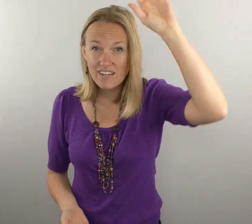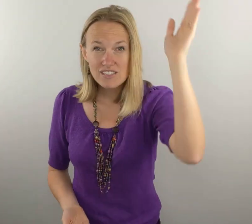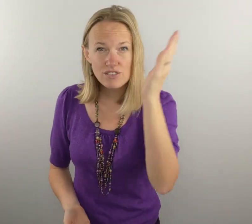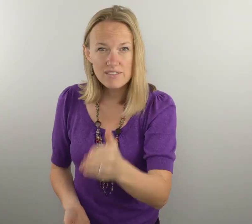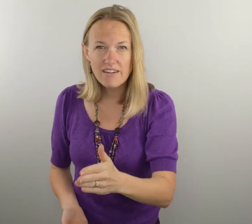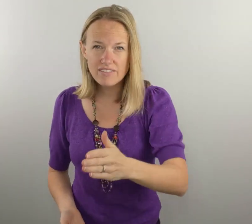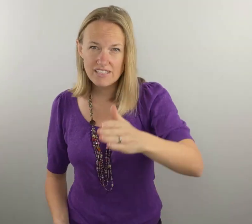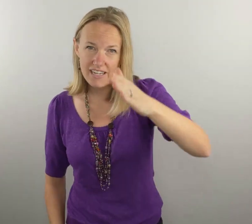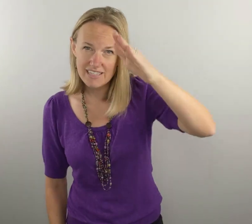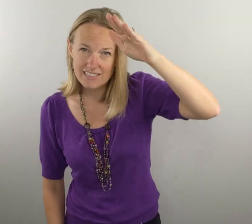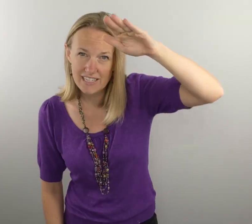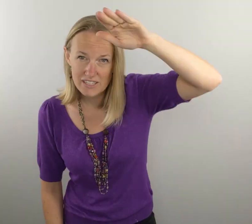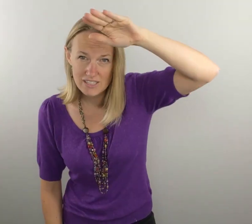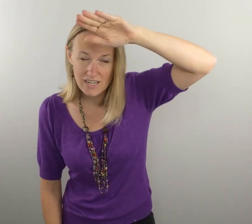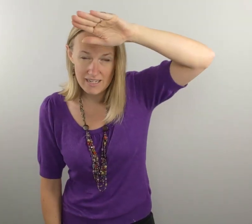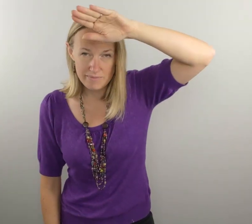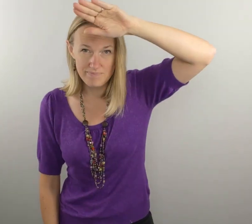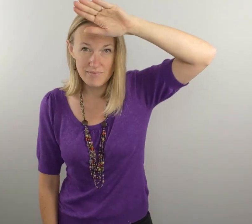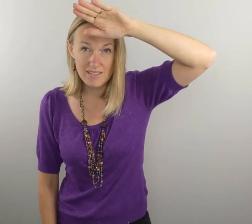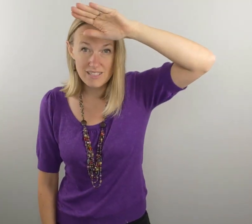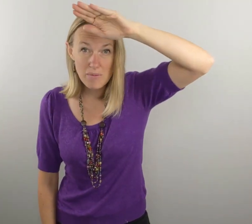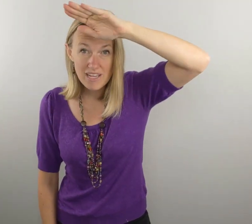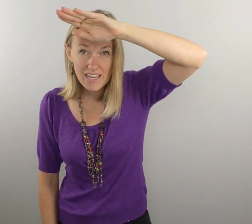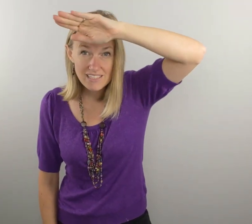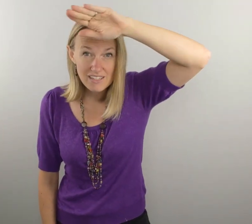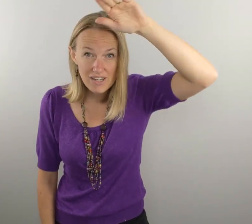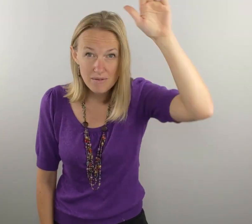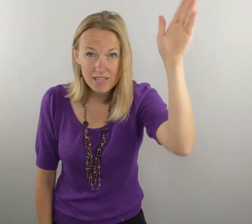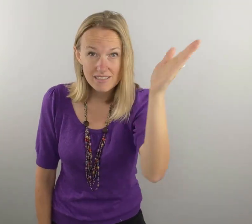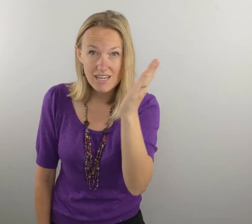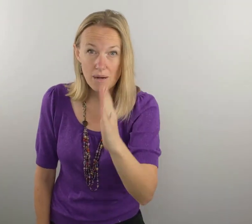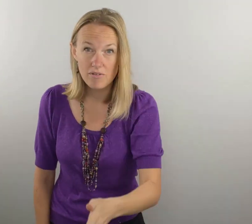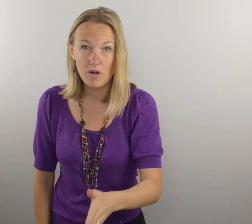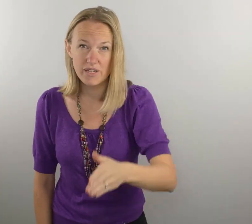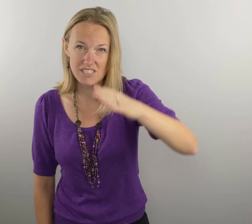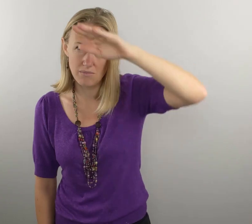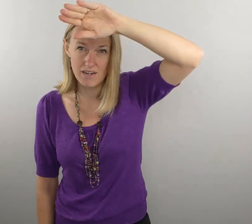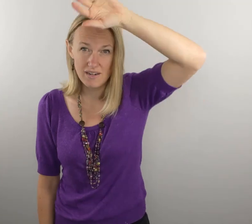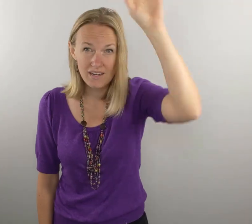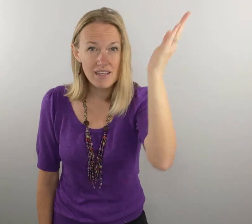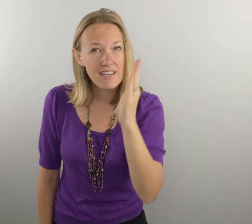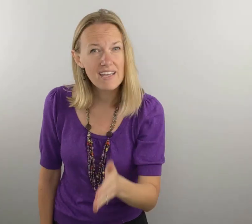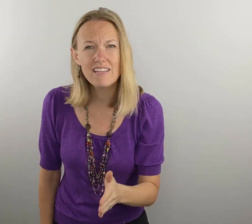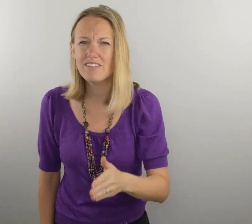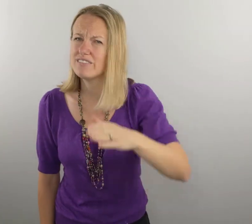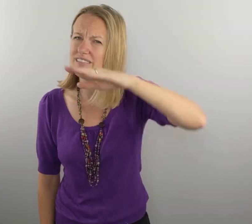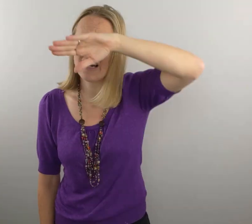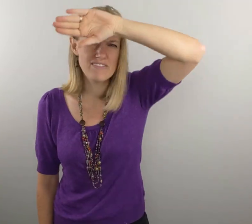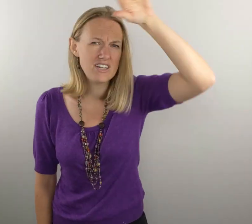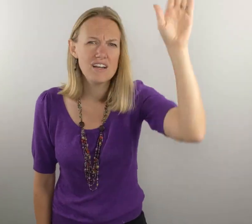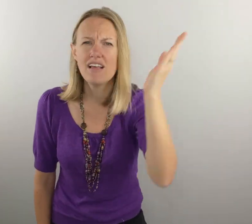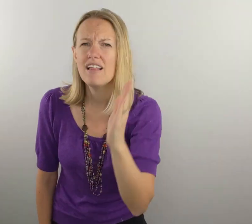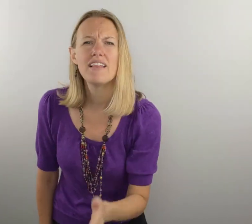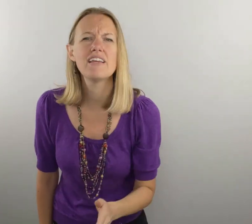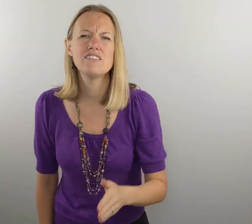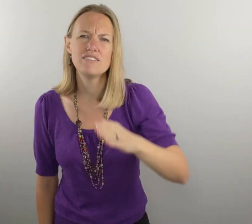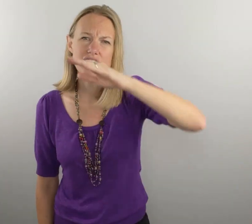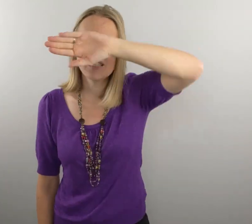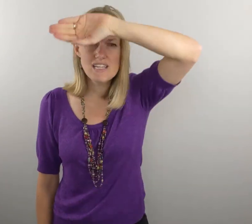So never, you kind of take your dominant hand and you kind of make the top of a question mark. Okay, that you'll never